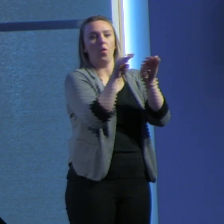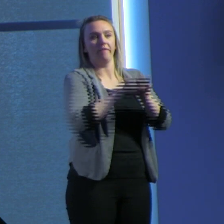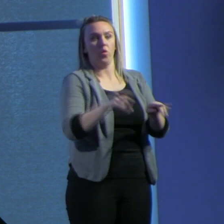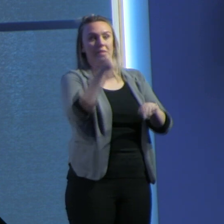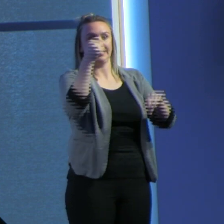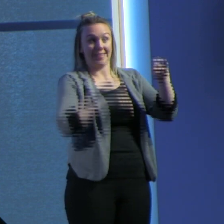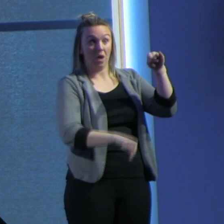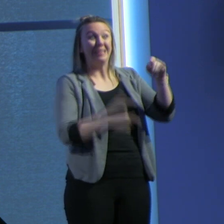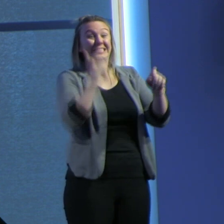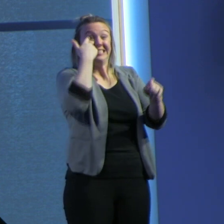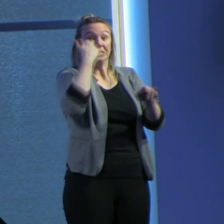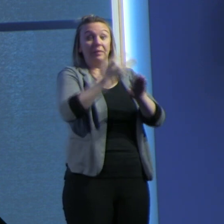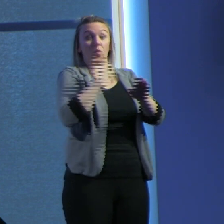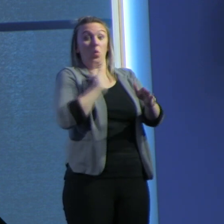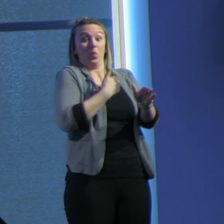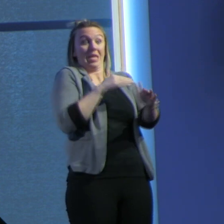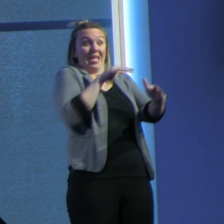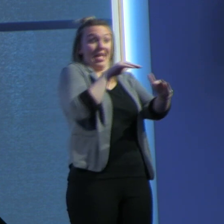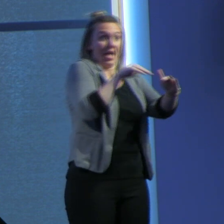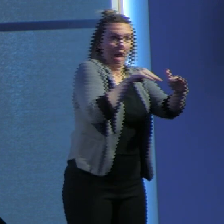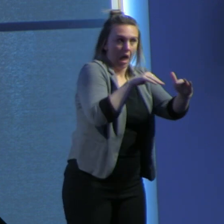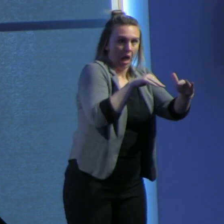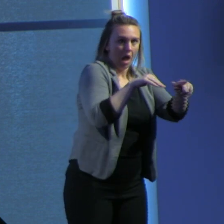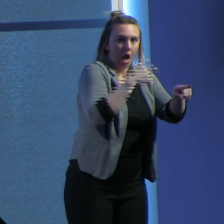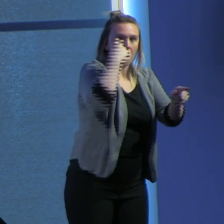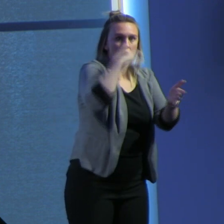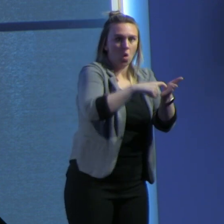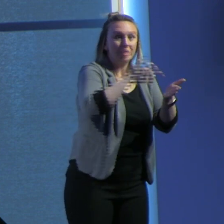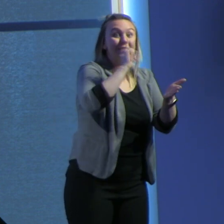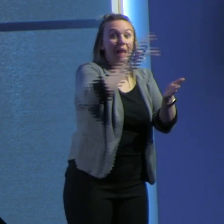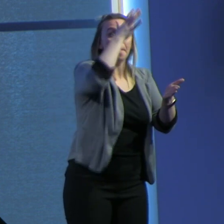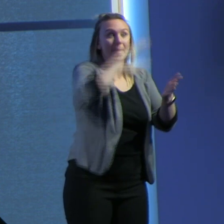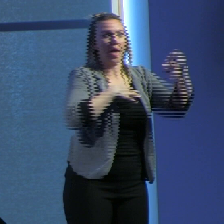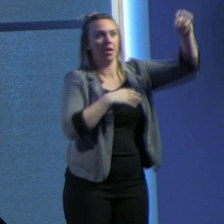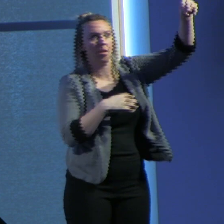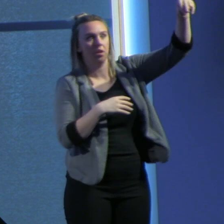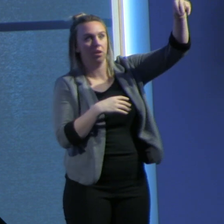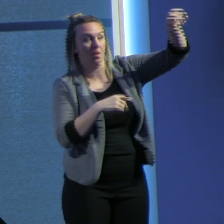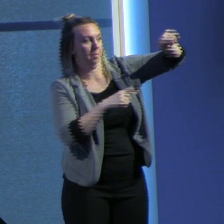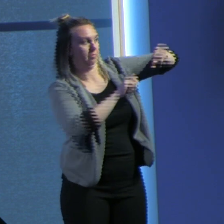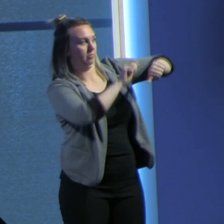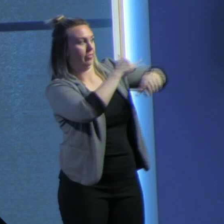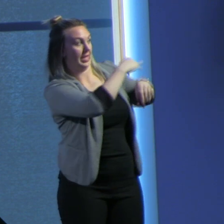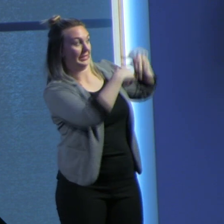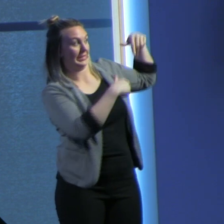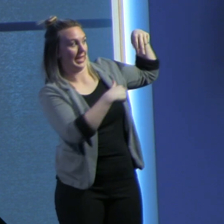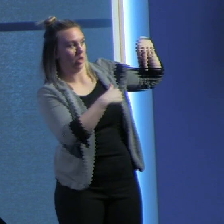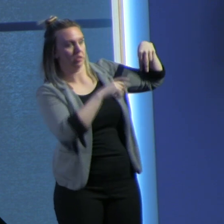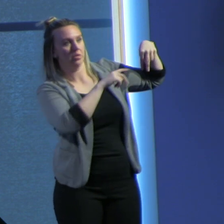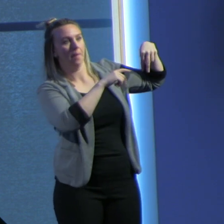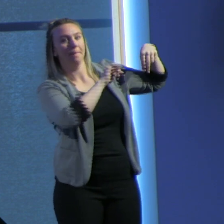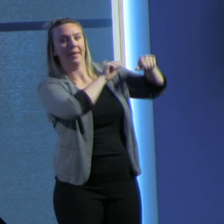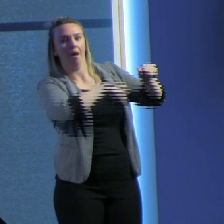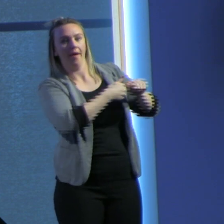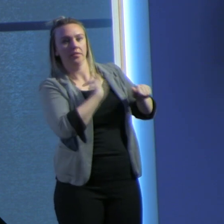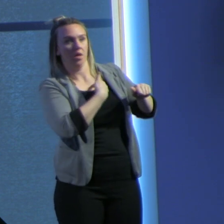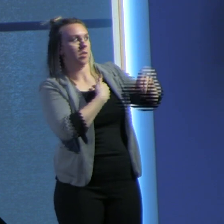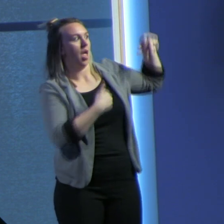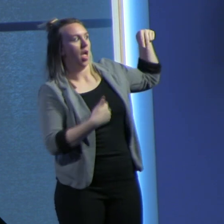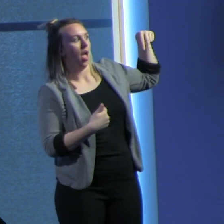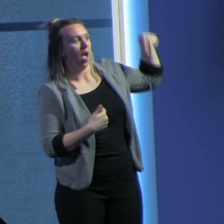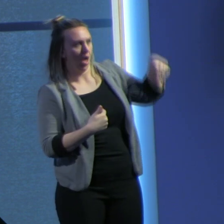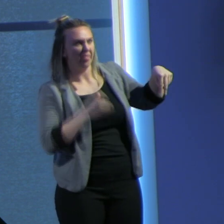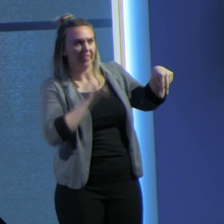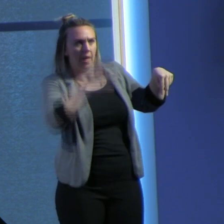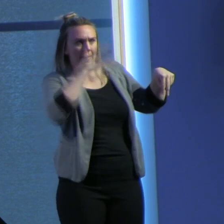stairwell, I see that man come down that stairwell behind us. And I think, okay, if